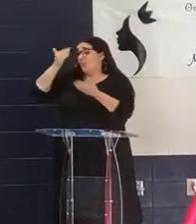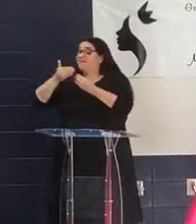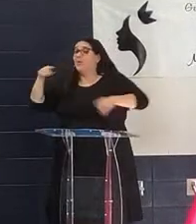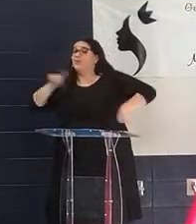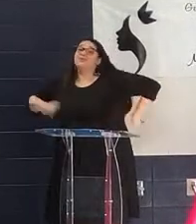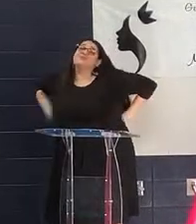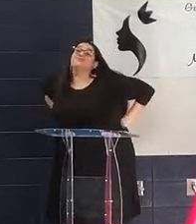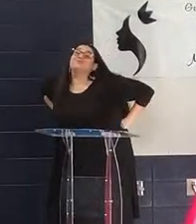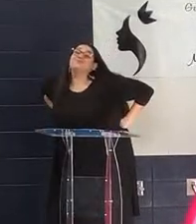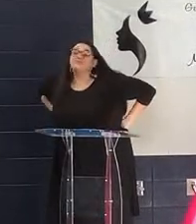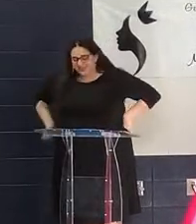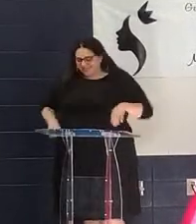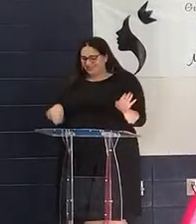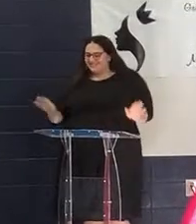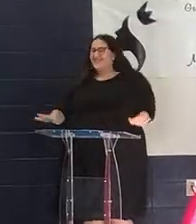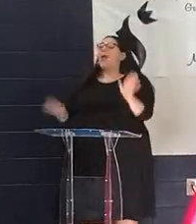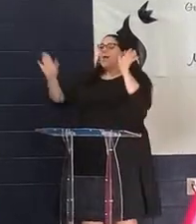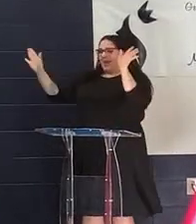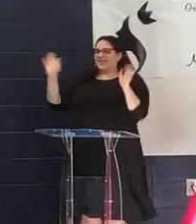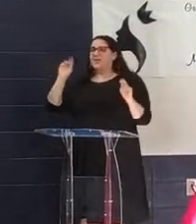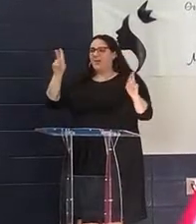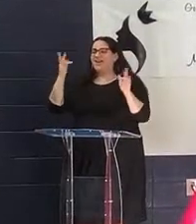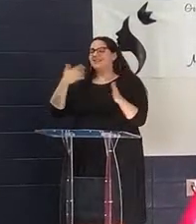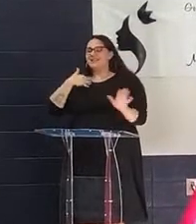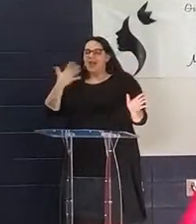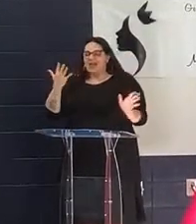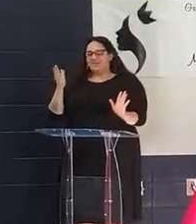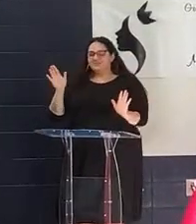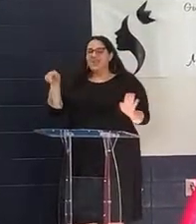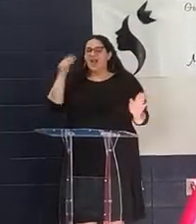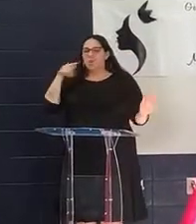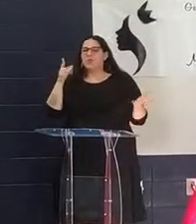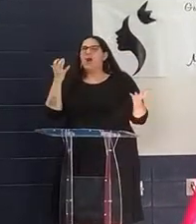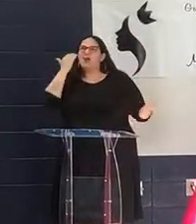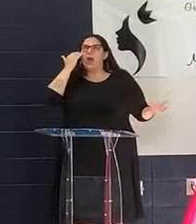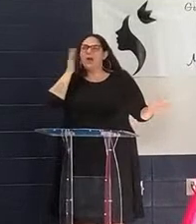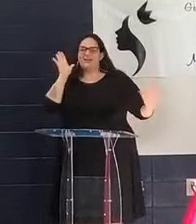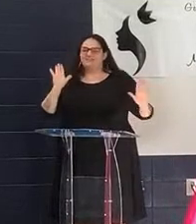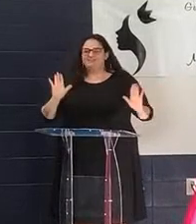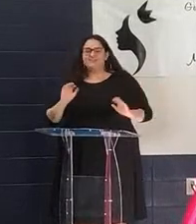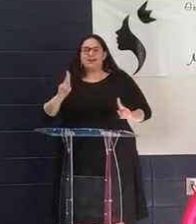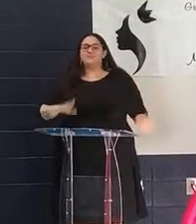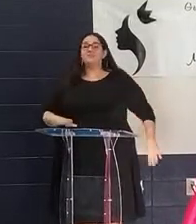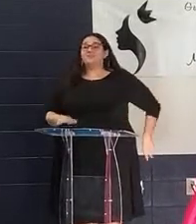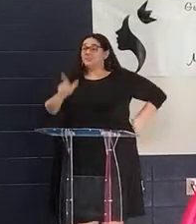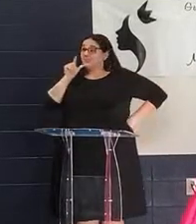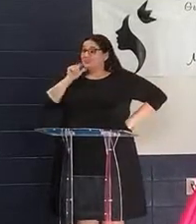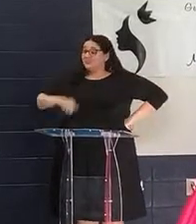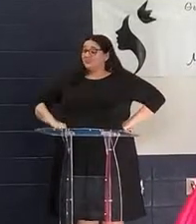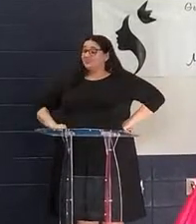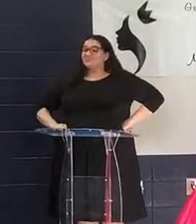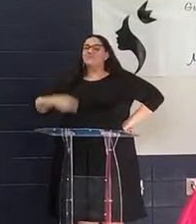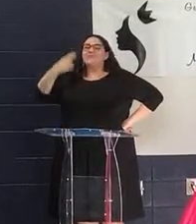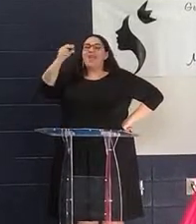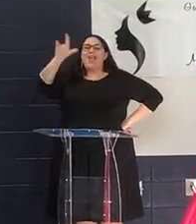Sorry, I know. What were you doing? All right, okay, I'm sorry. Anyway, I know you all want to know. So who is it?